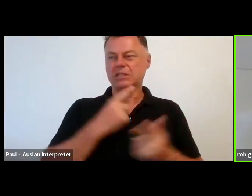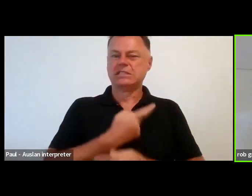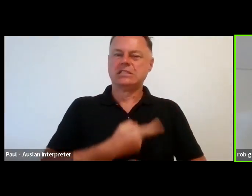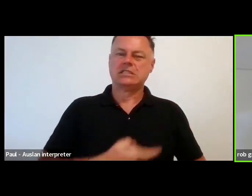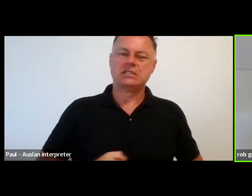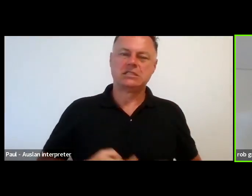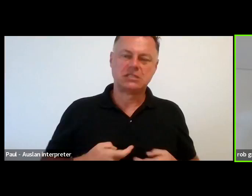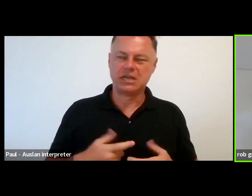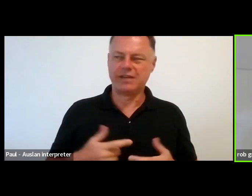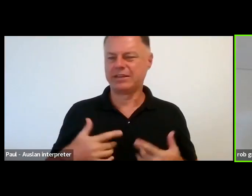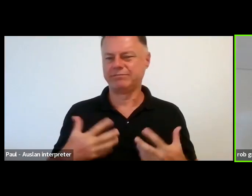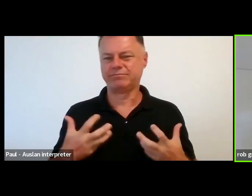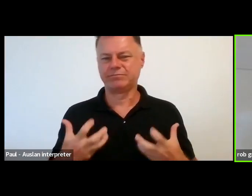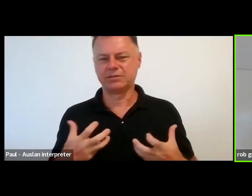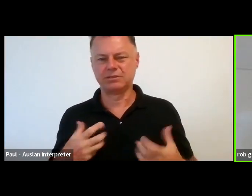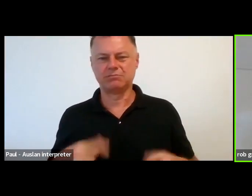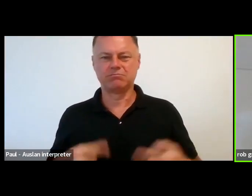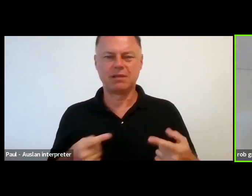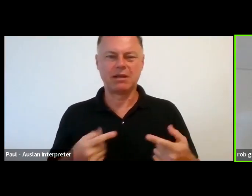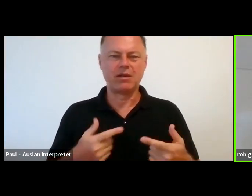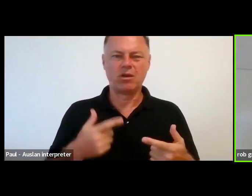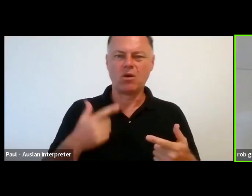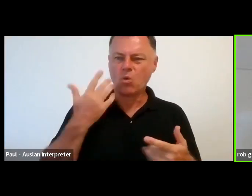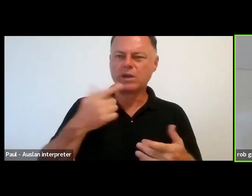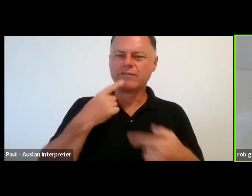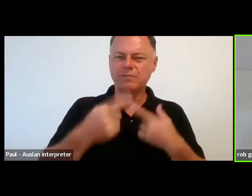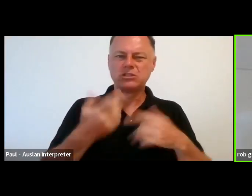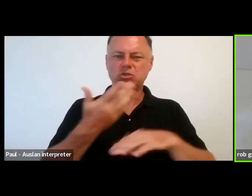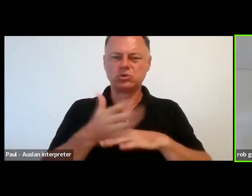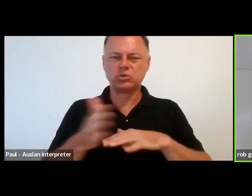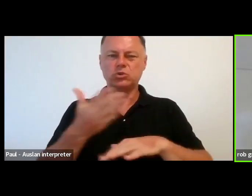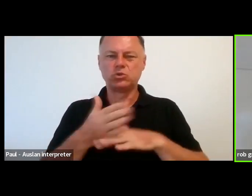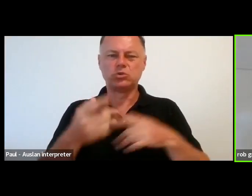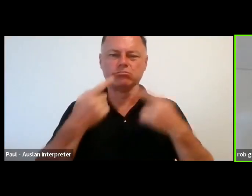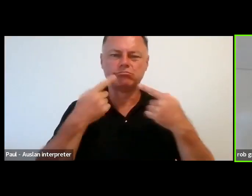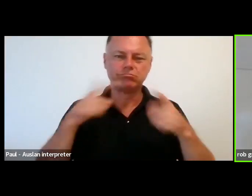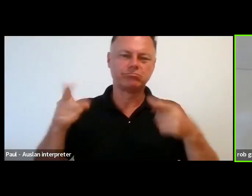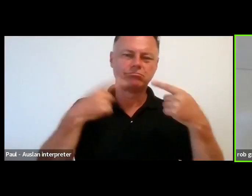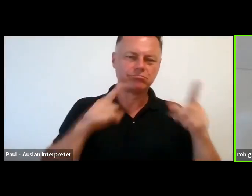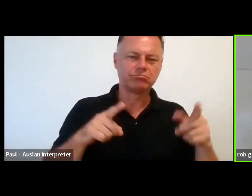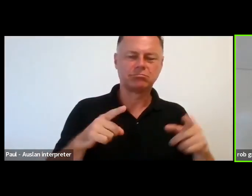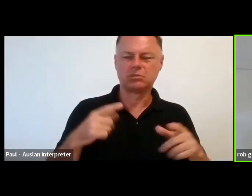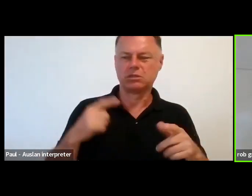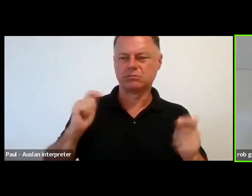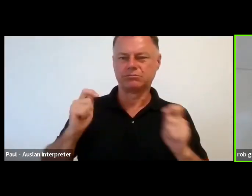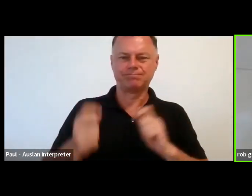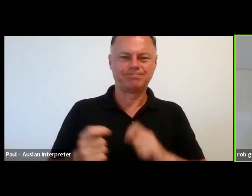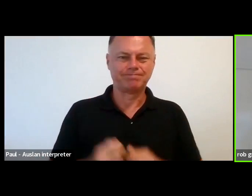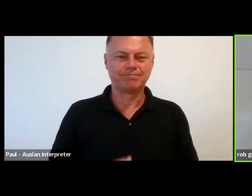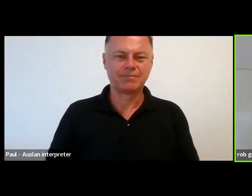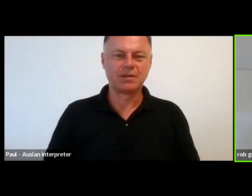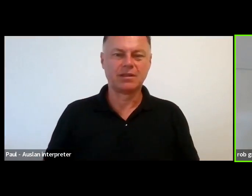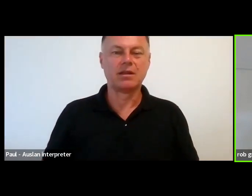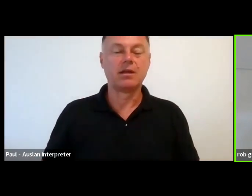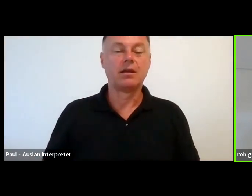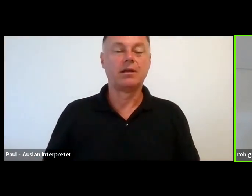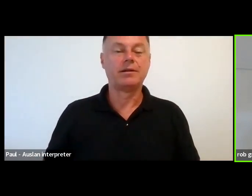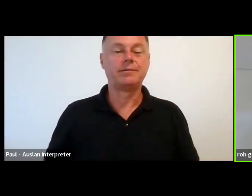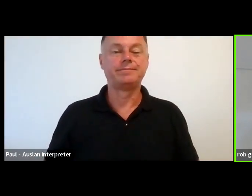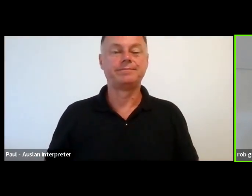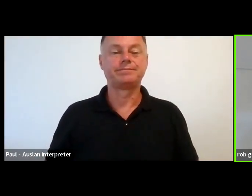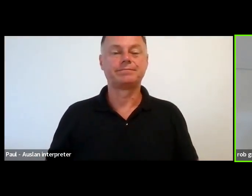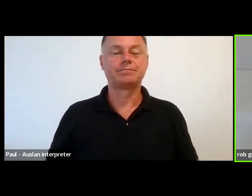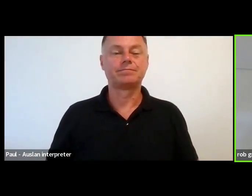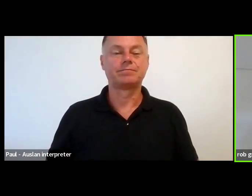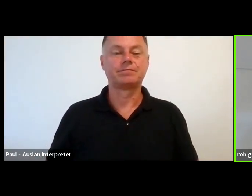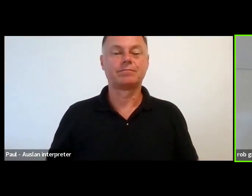be challenging to actually keep up with what is the latest advice. So this advice is being tempered by, one,